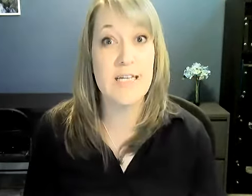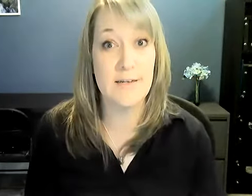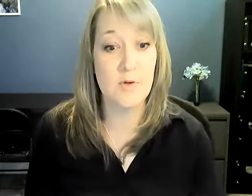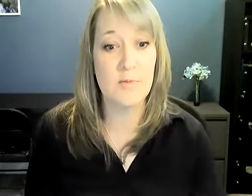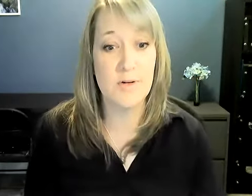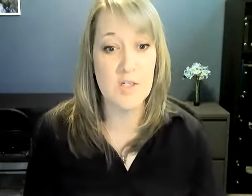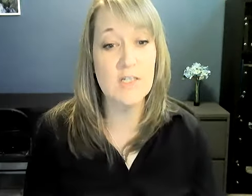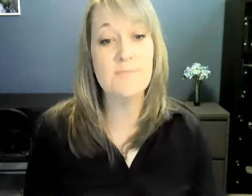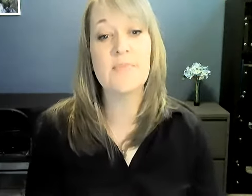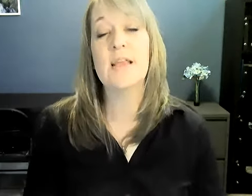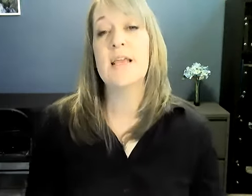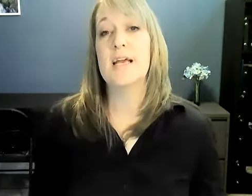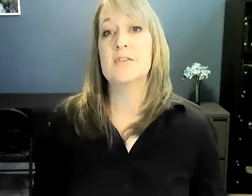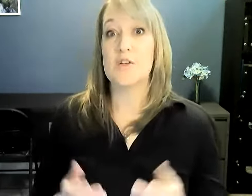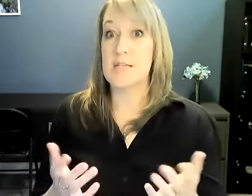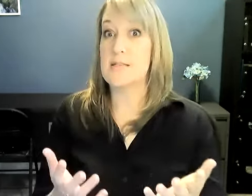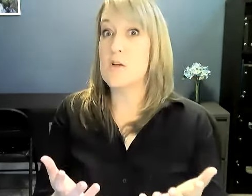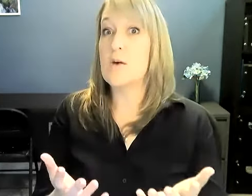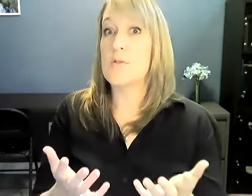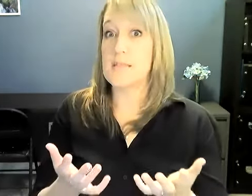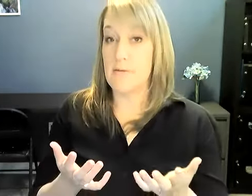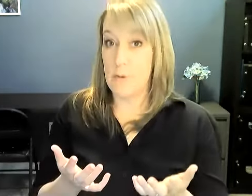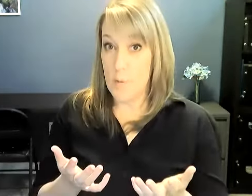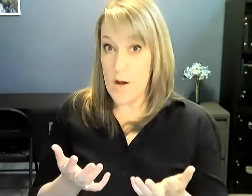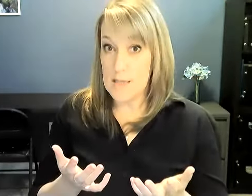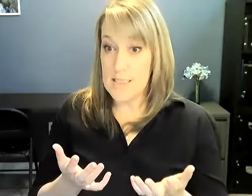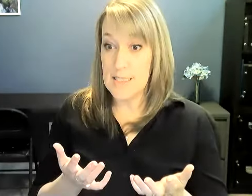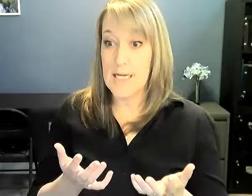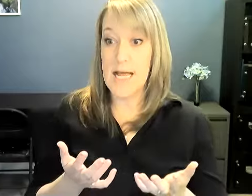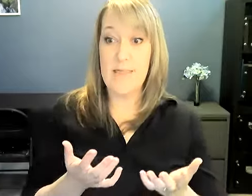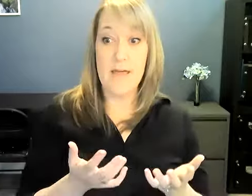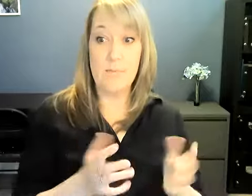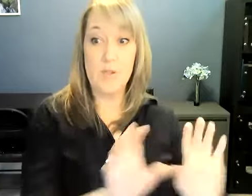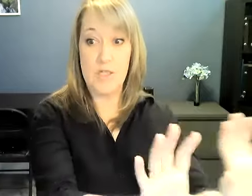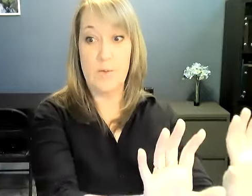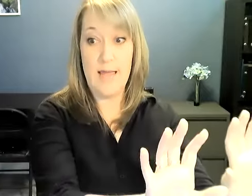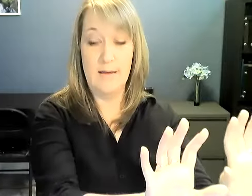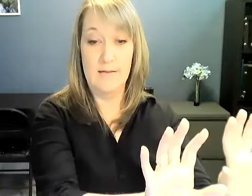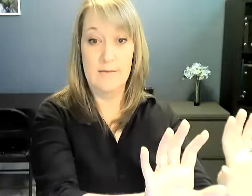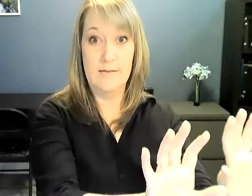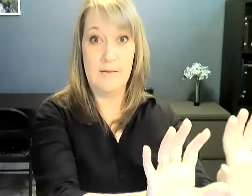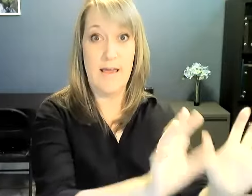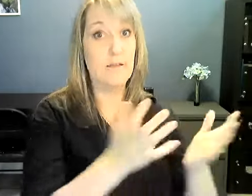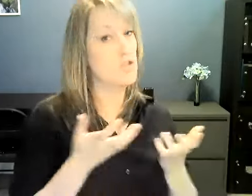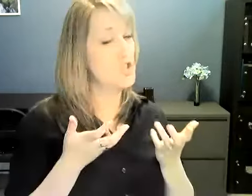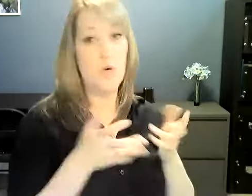negative incorporation. And so you're going to start with the sign for want and then push it away. Okay, don't